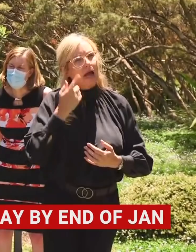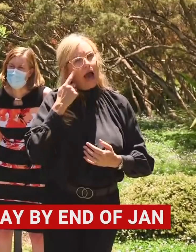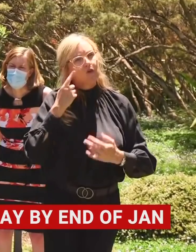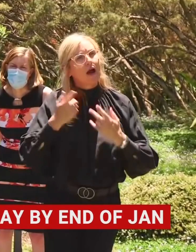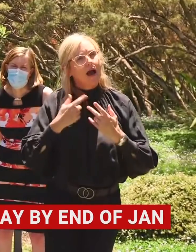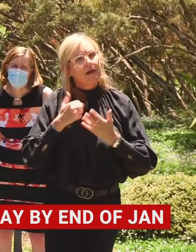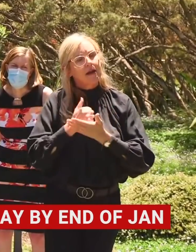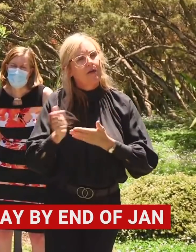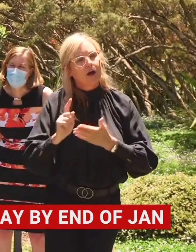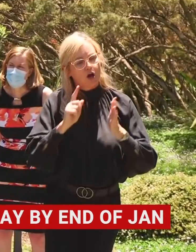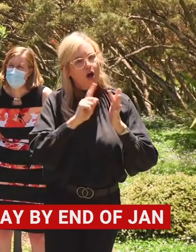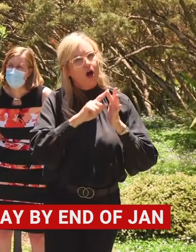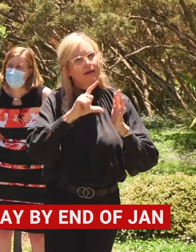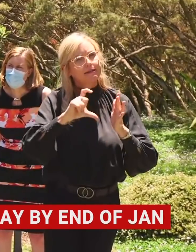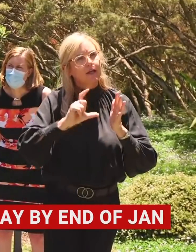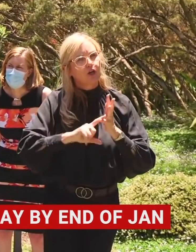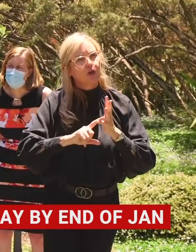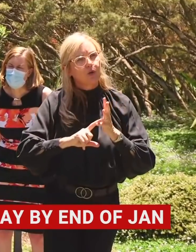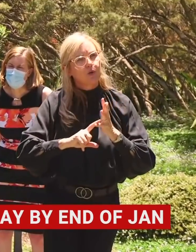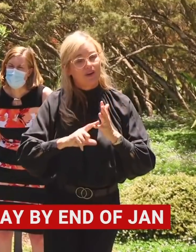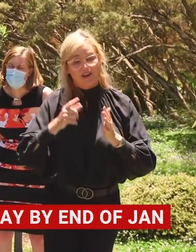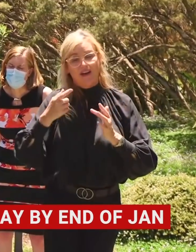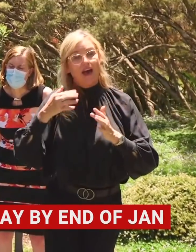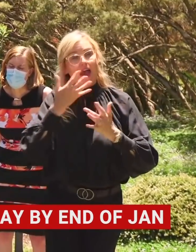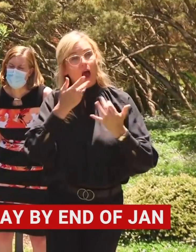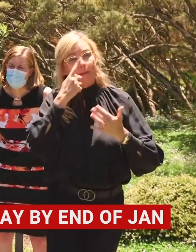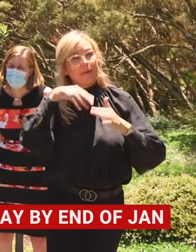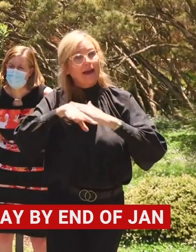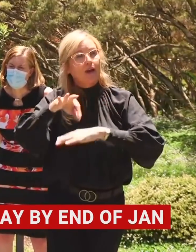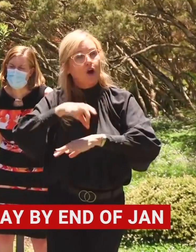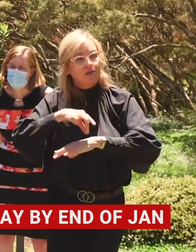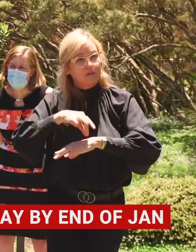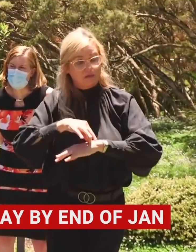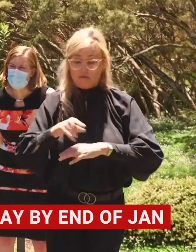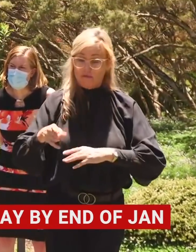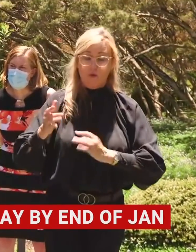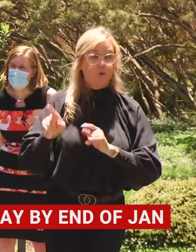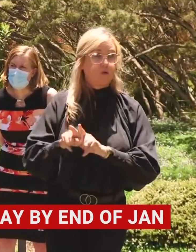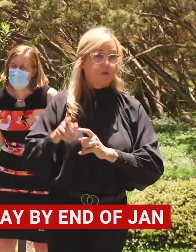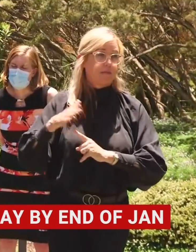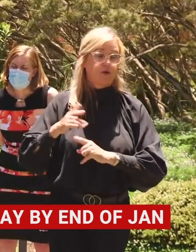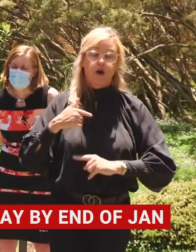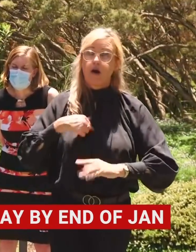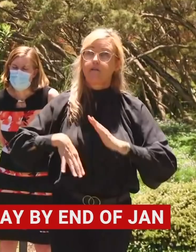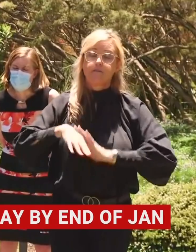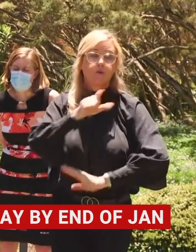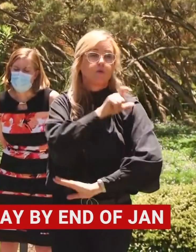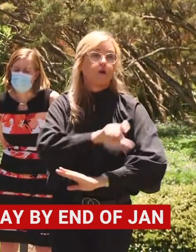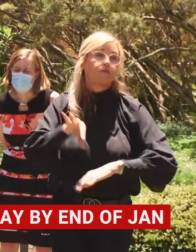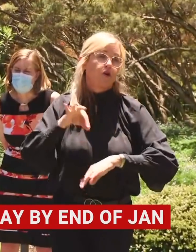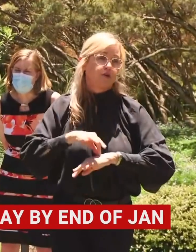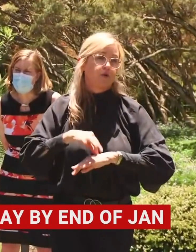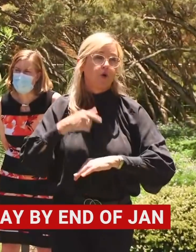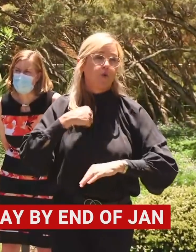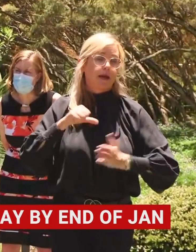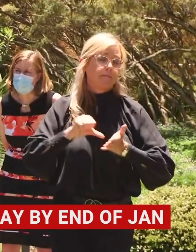on the hospital presentations. They are just as important. I have confidence in our health system, complete confidence. We've invested record amounts.